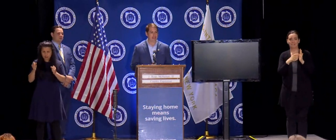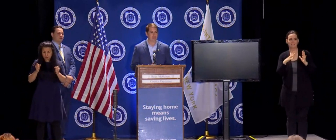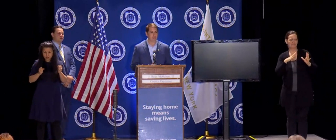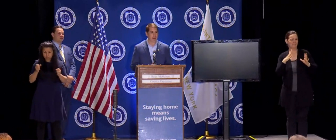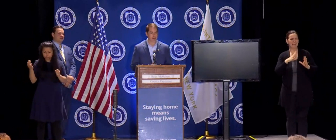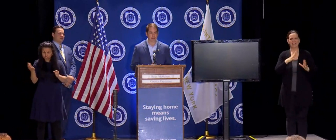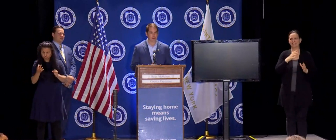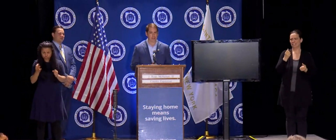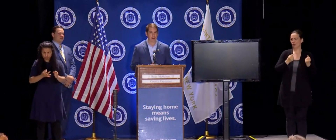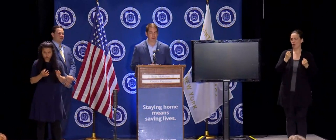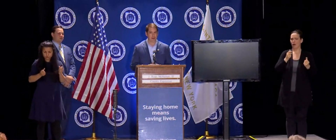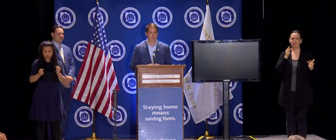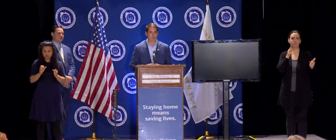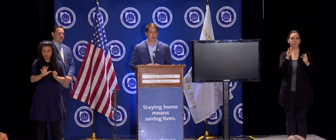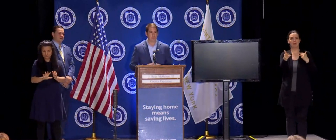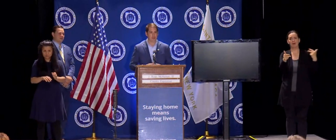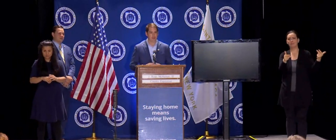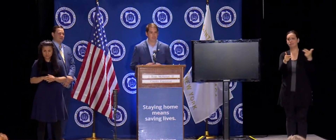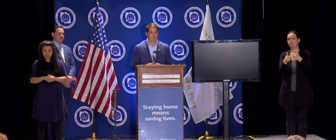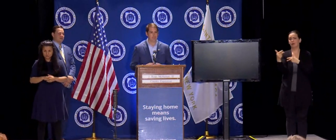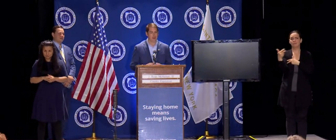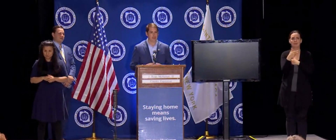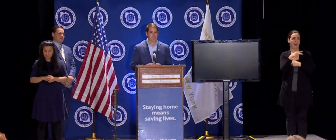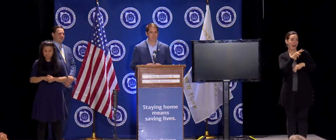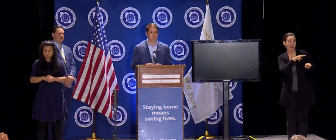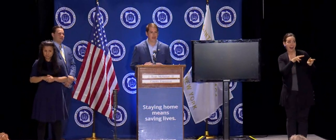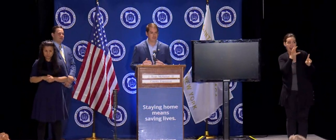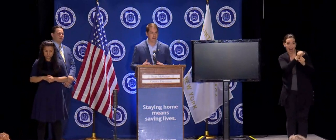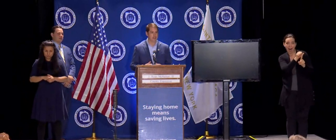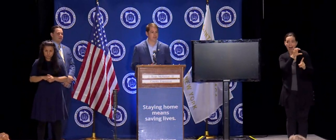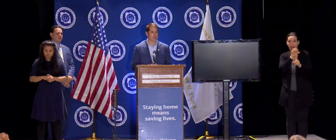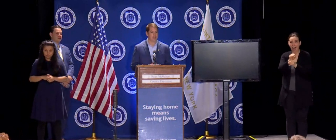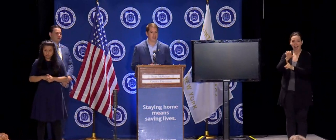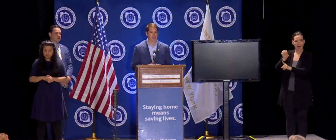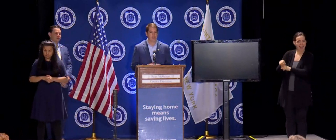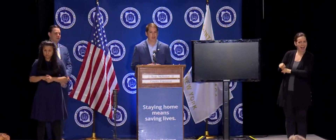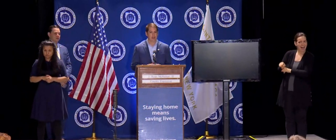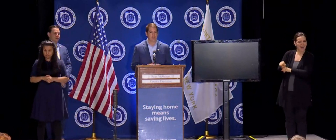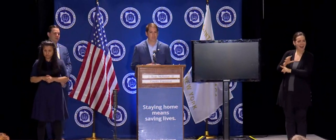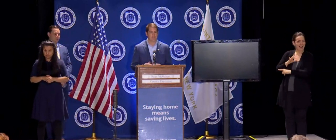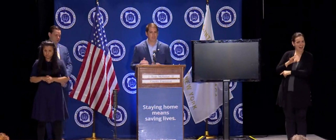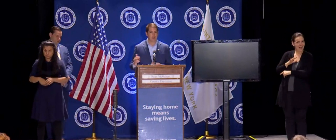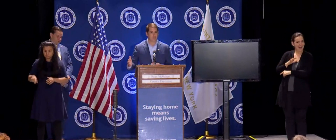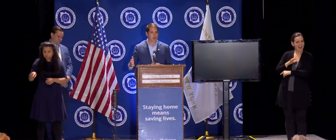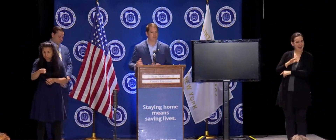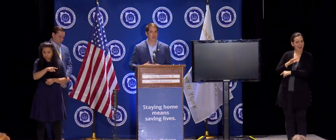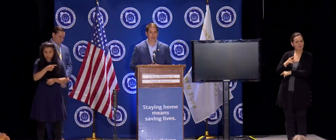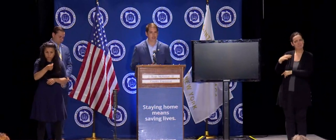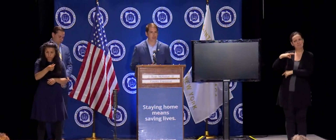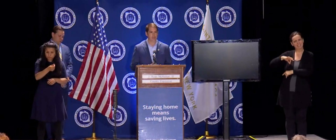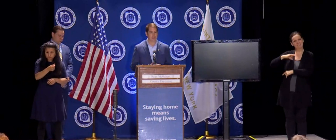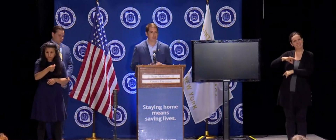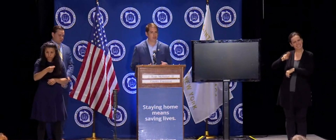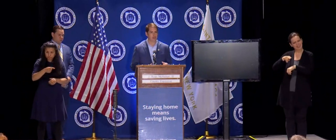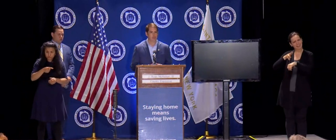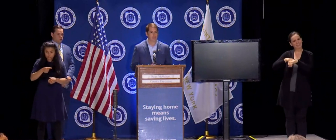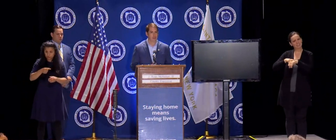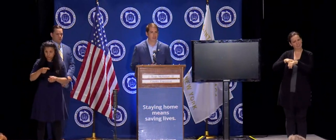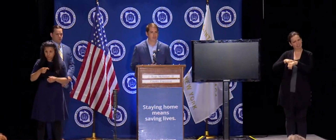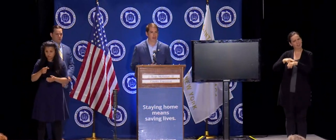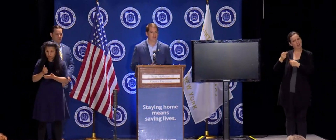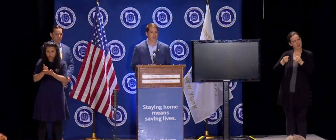And so absolutely, the benefits that come from the Nationals and